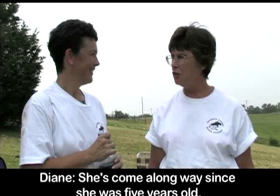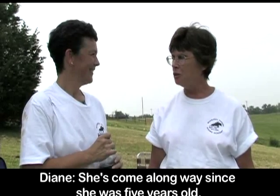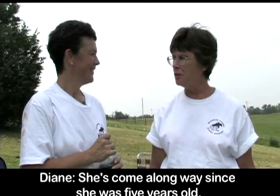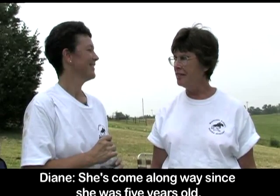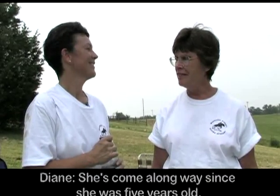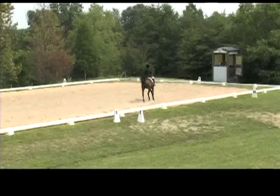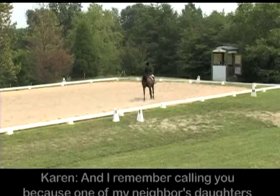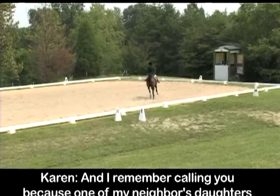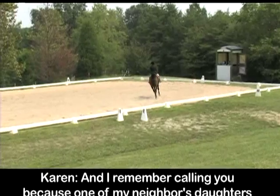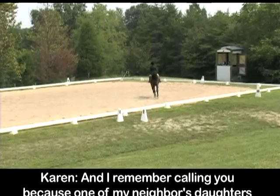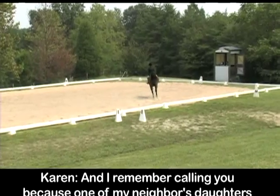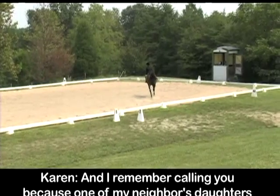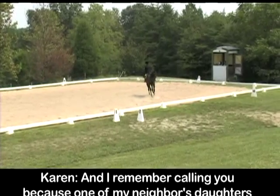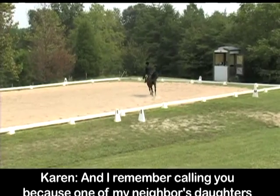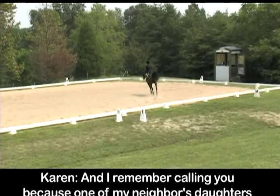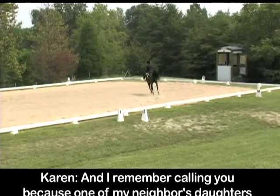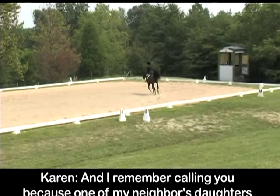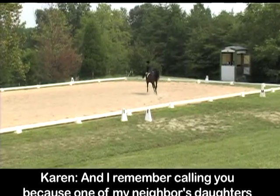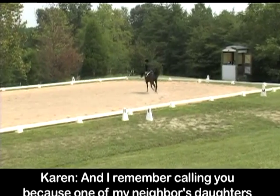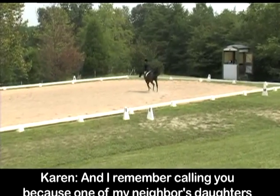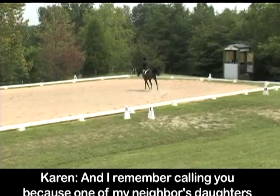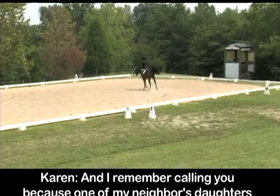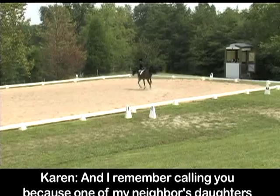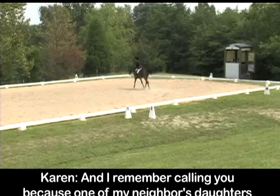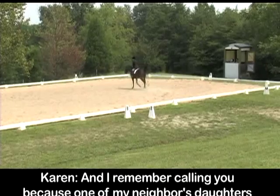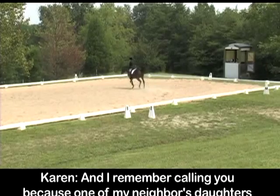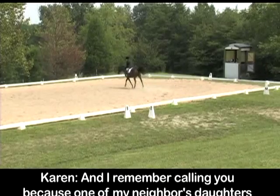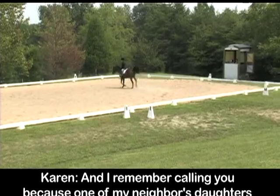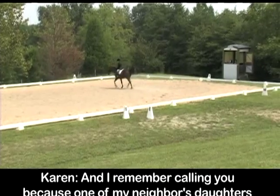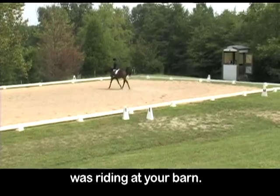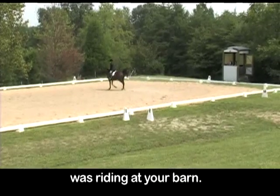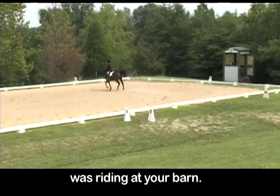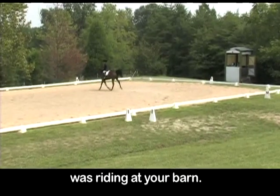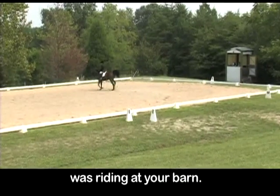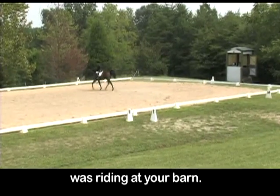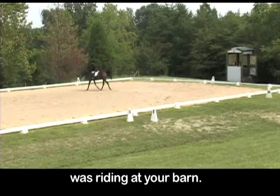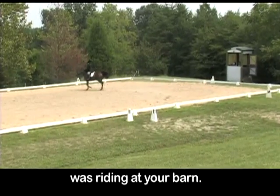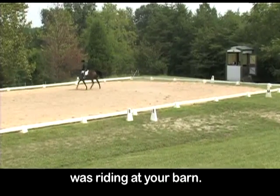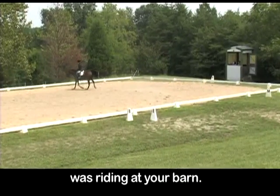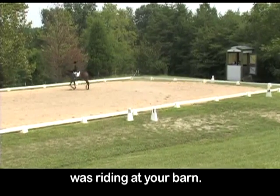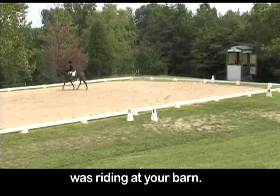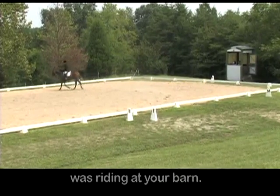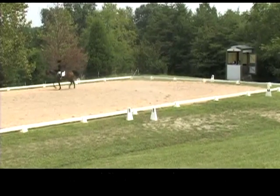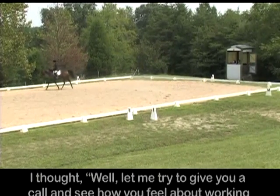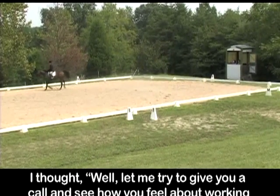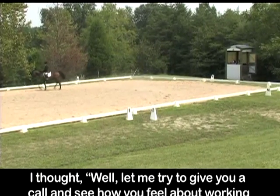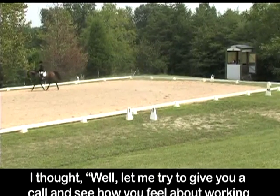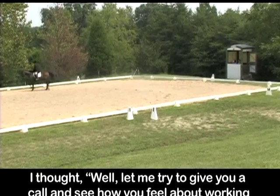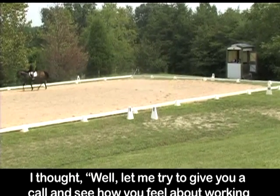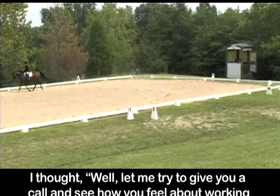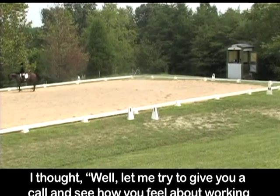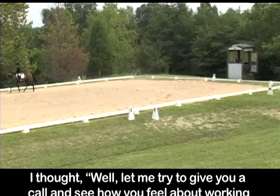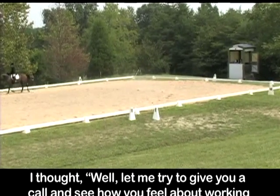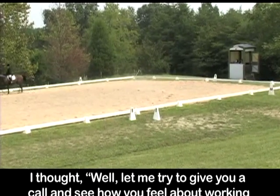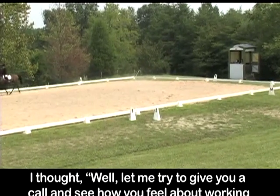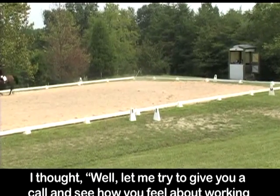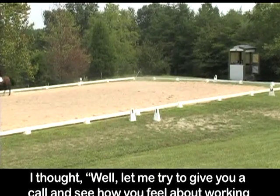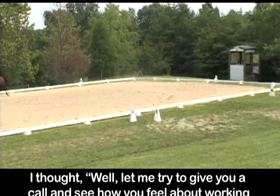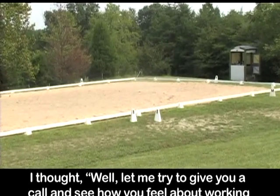old. And I remember calling you because one of my neighbor's daughters was riding at your barn. I thought, well, let me go try to give you a call and see how